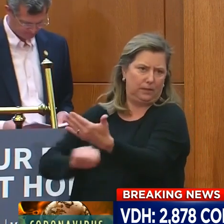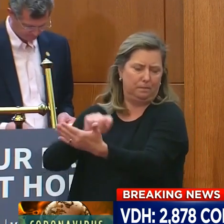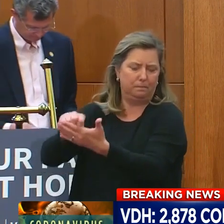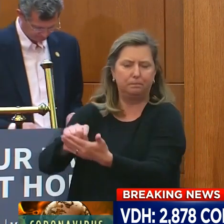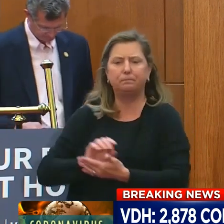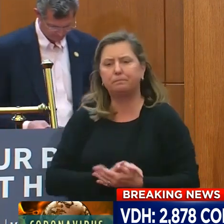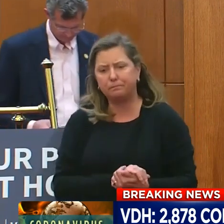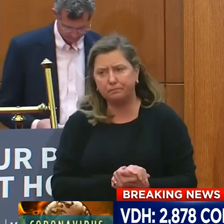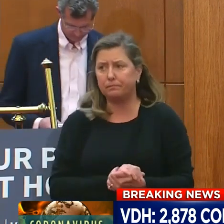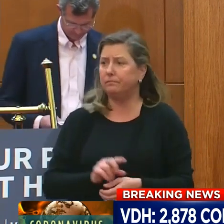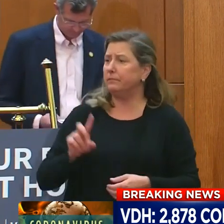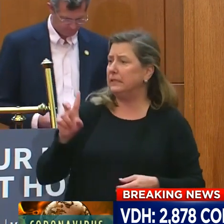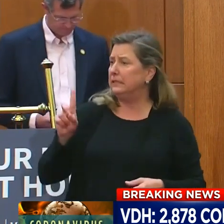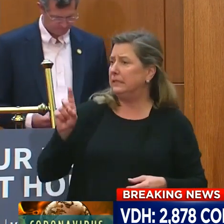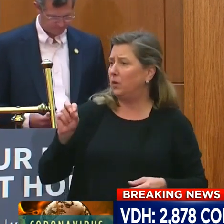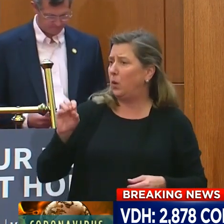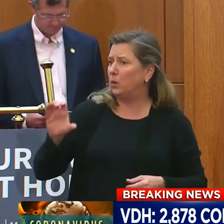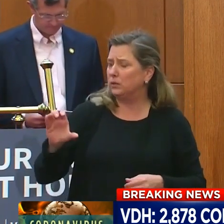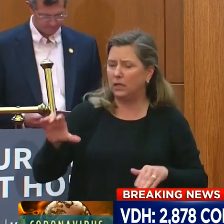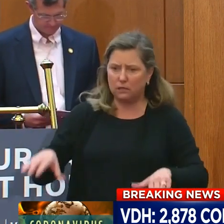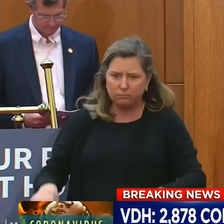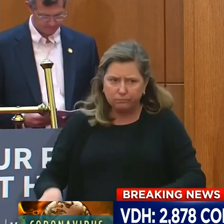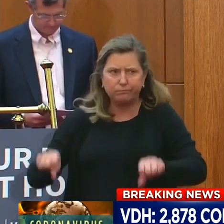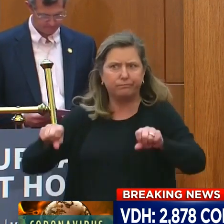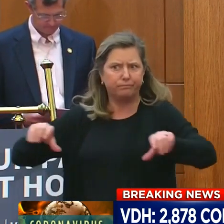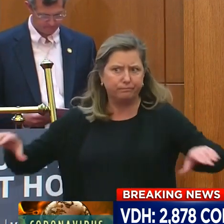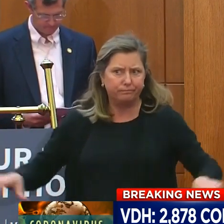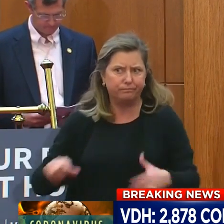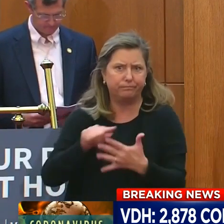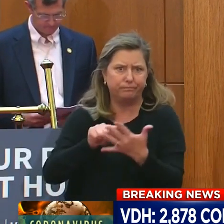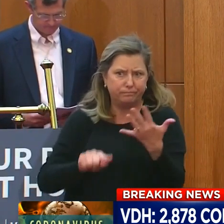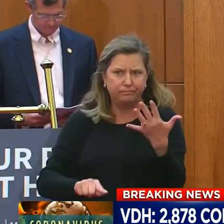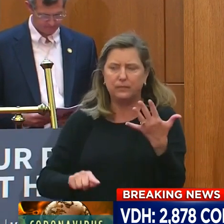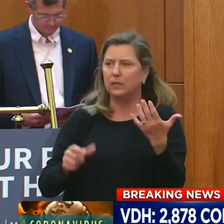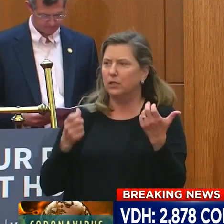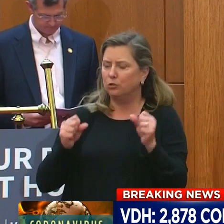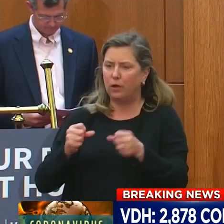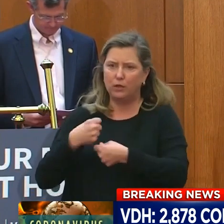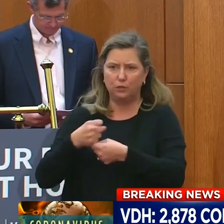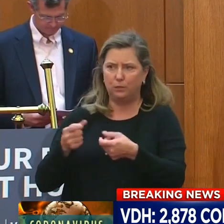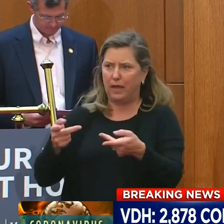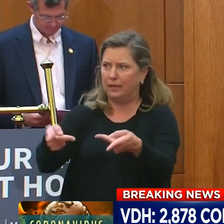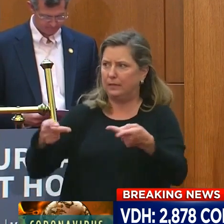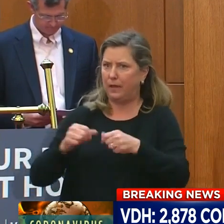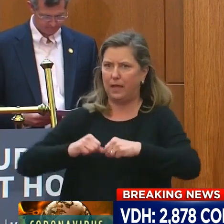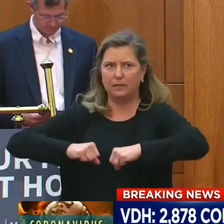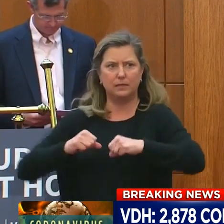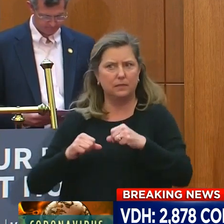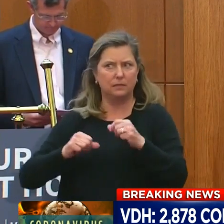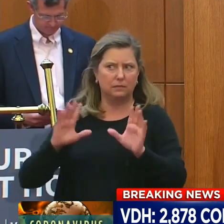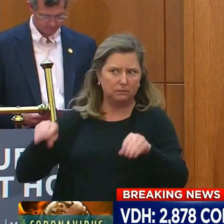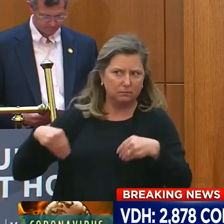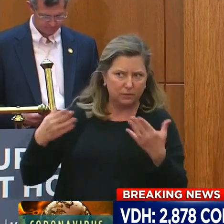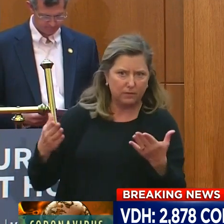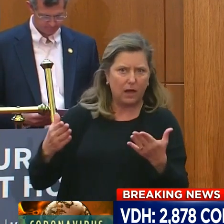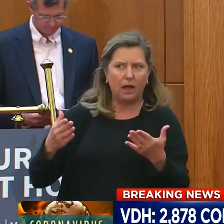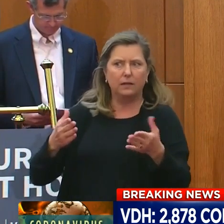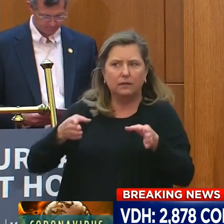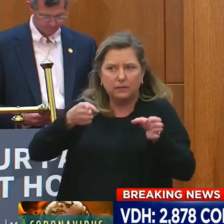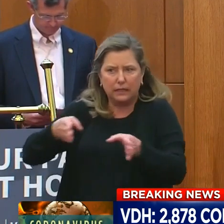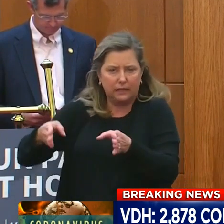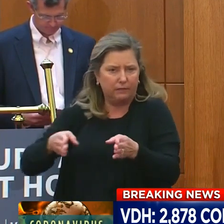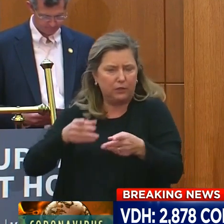DOC has been taking extraordinary measures, as I've mentioned. They're trying to create space so we can provide individualized